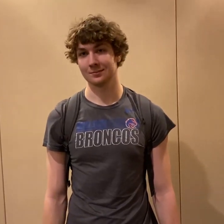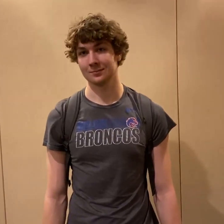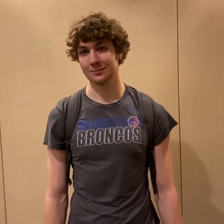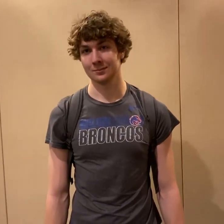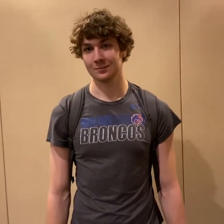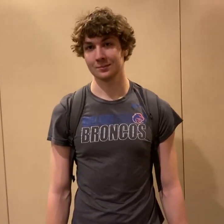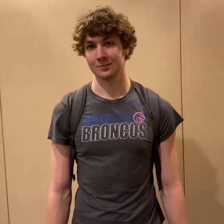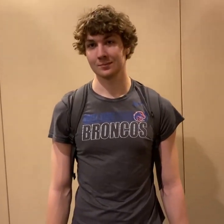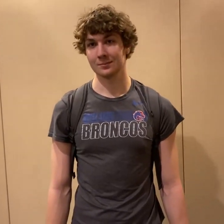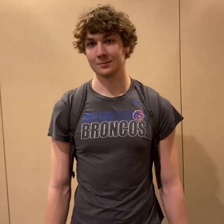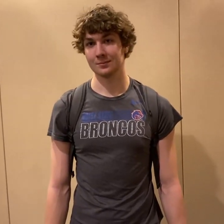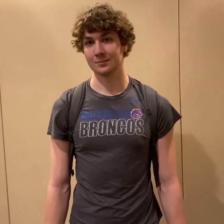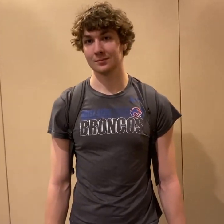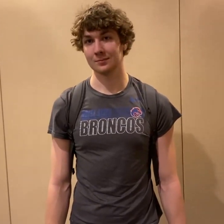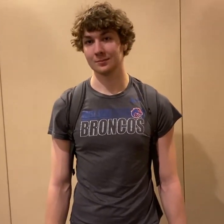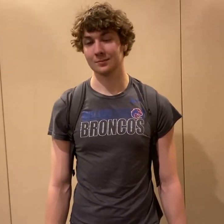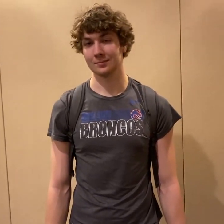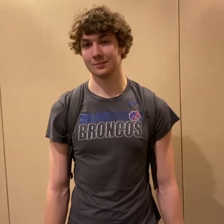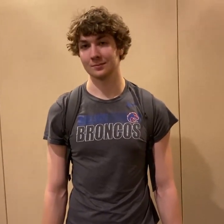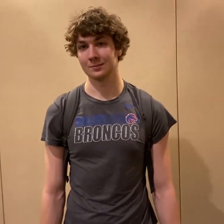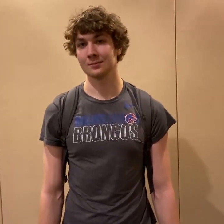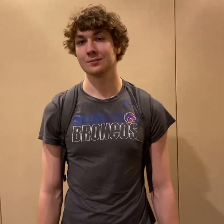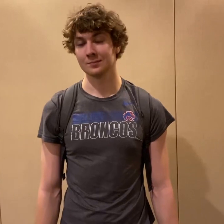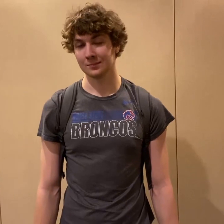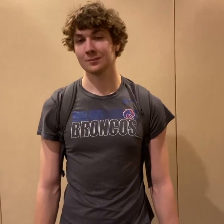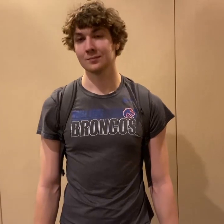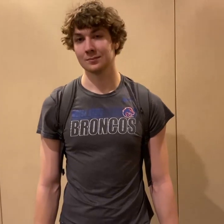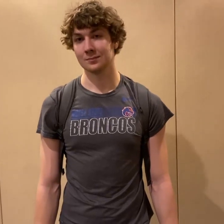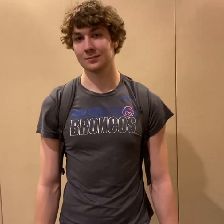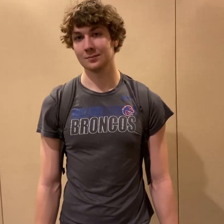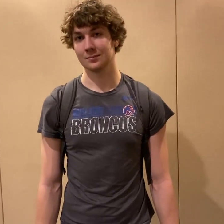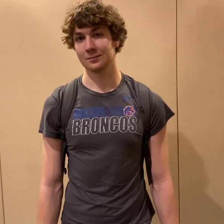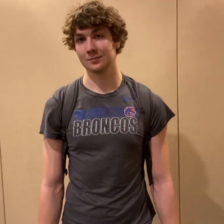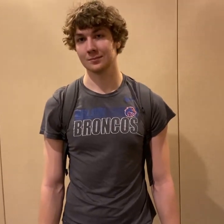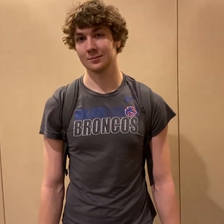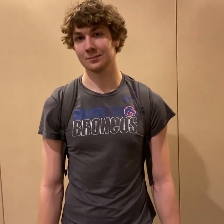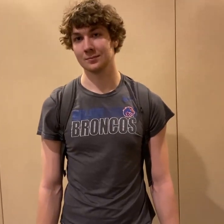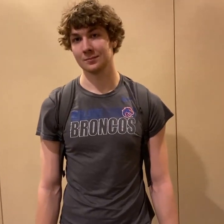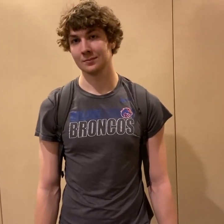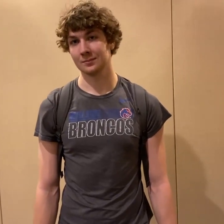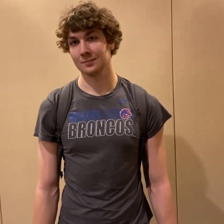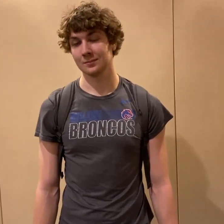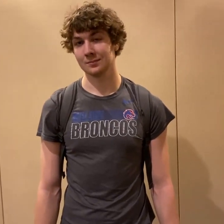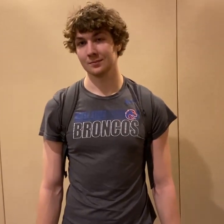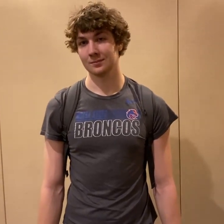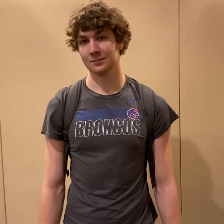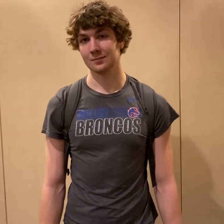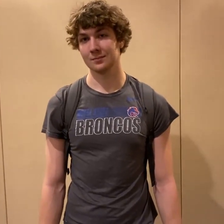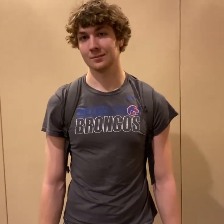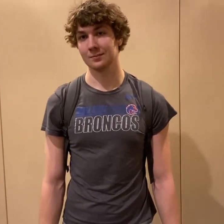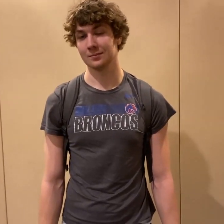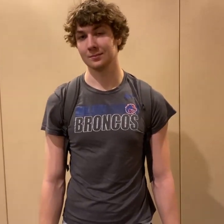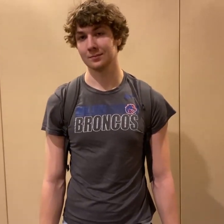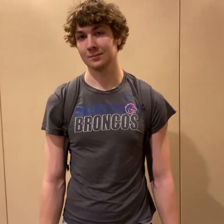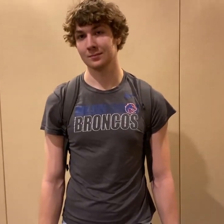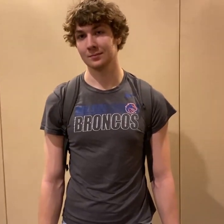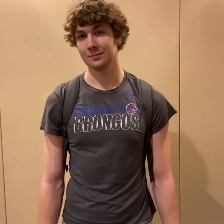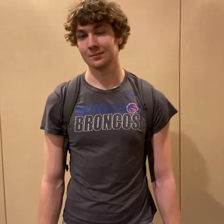you know, like feel like they're, you you're representing them out there. What's what's that like too when you get to be on TV and stuff and have a chance to tell your story and then tell people